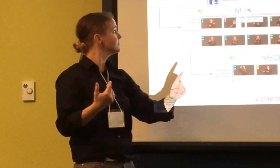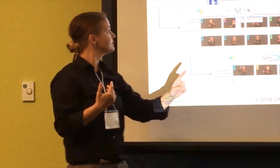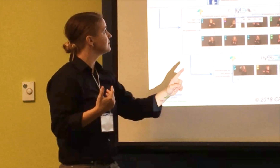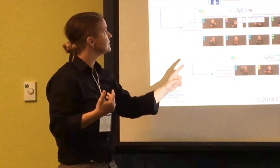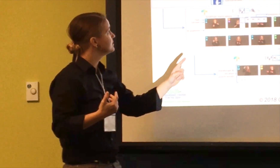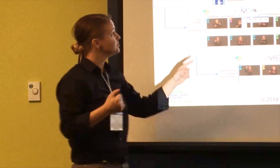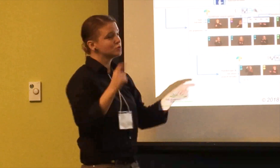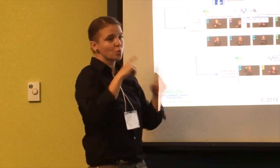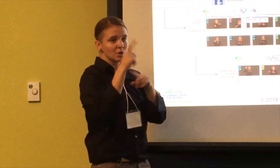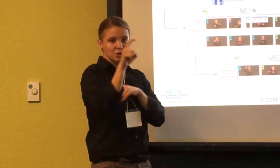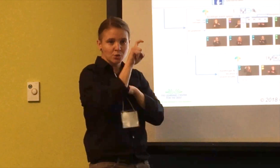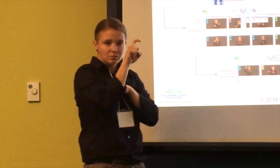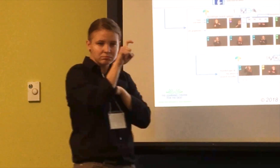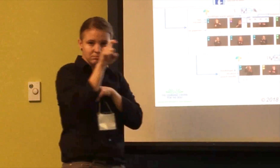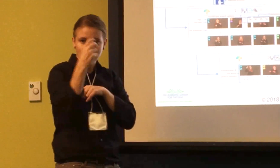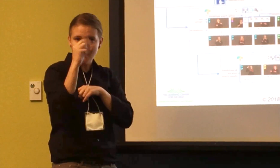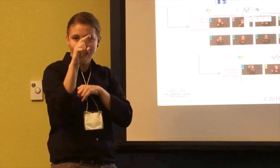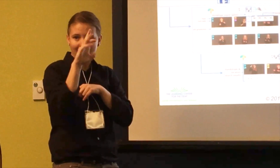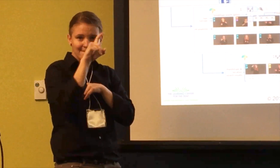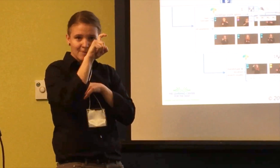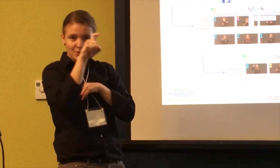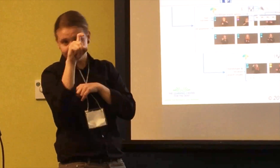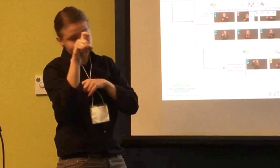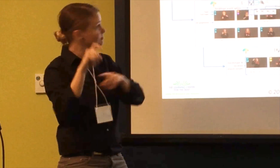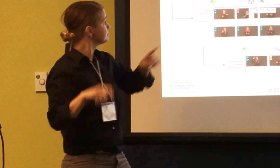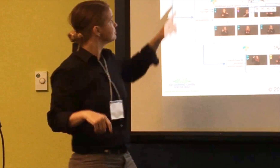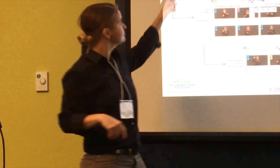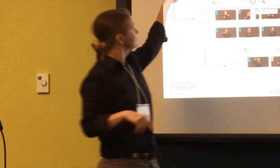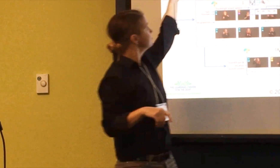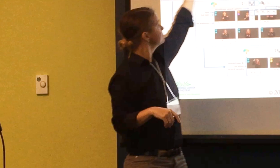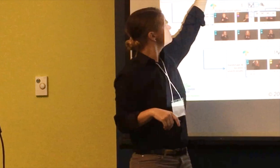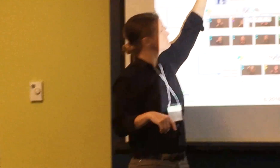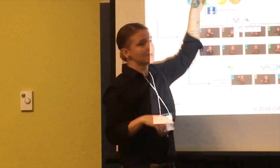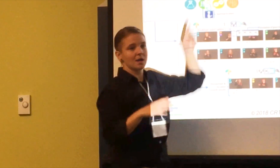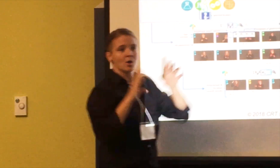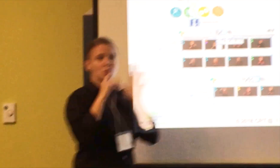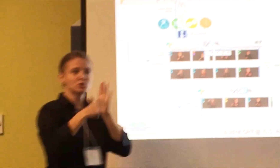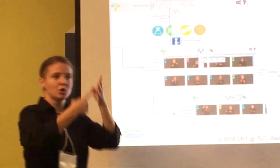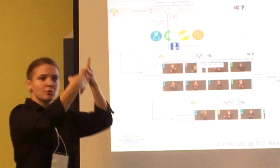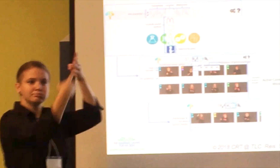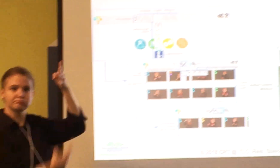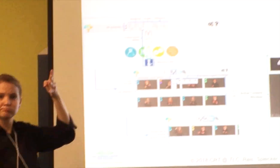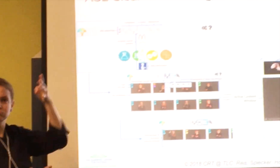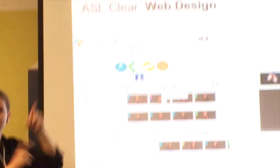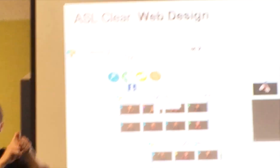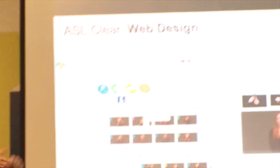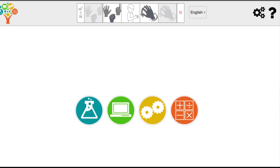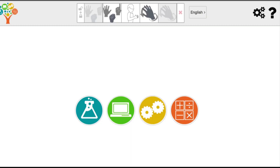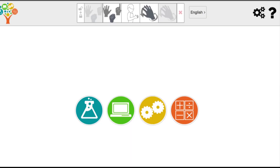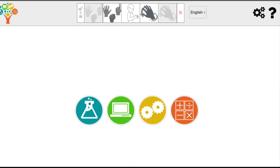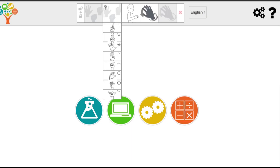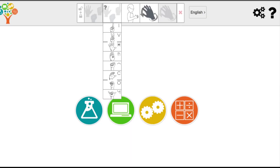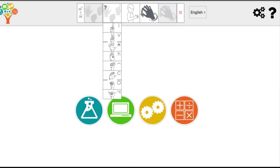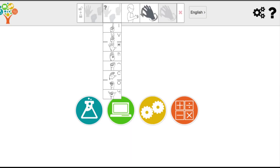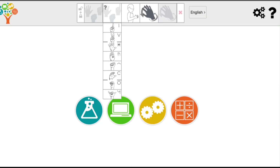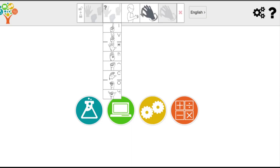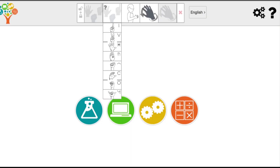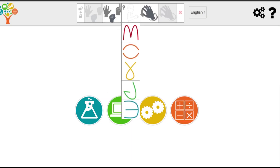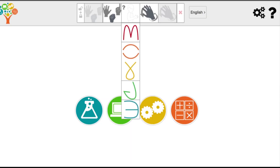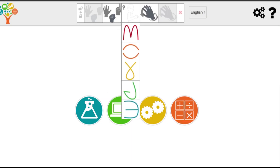So from a kind of long view, we'll show you what ASL CLEAR looks like. So as soon as you hover over any one of the